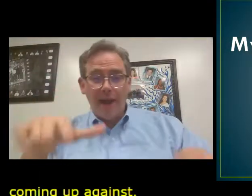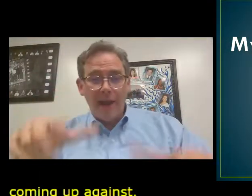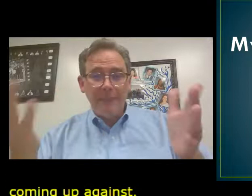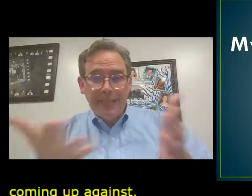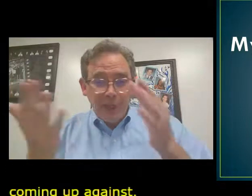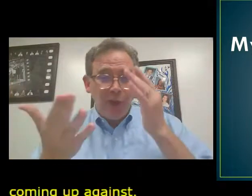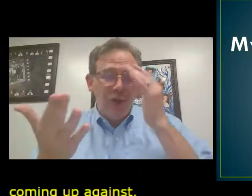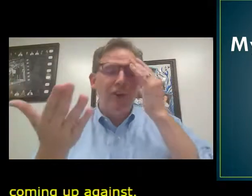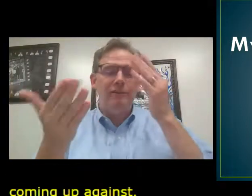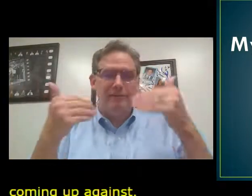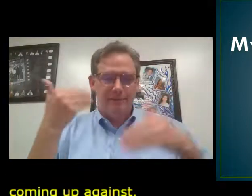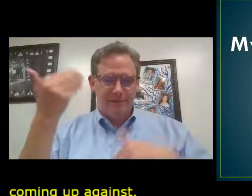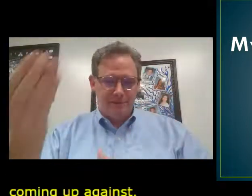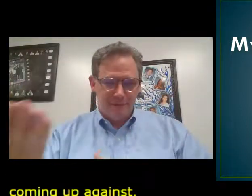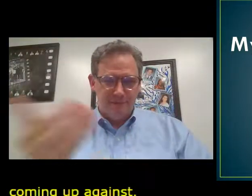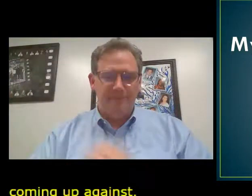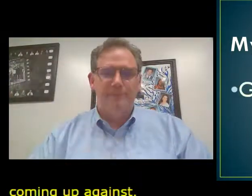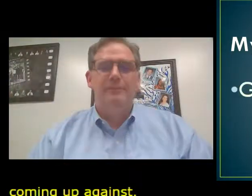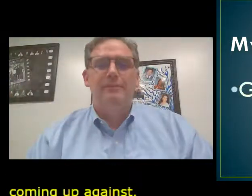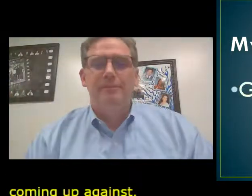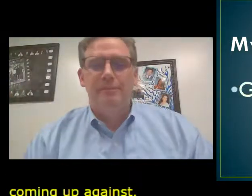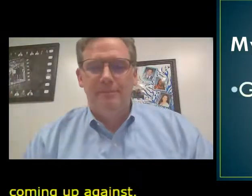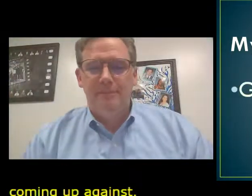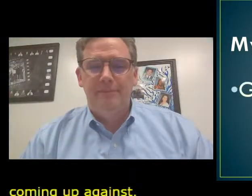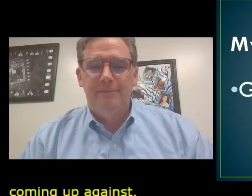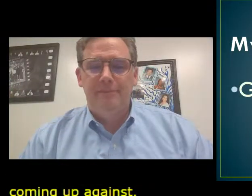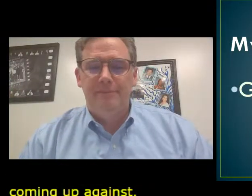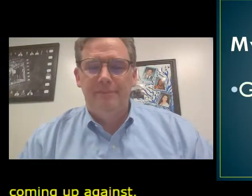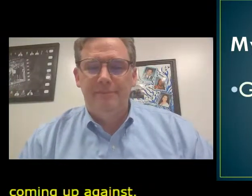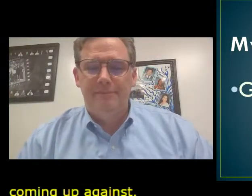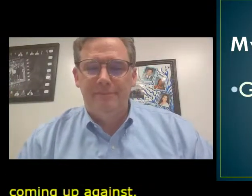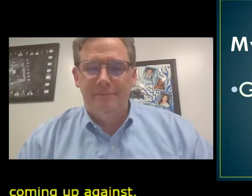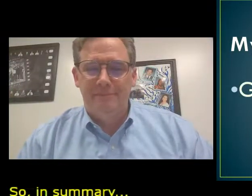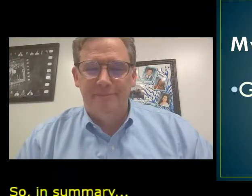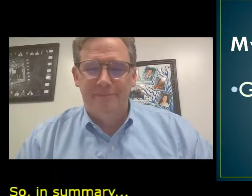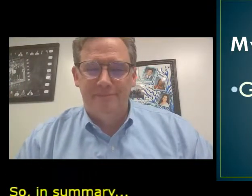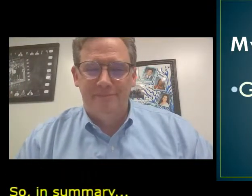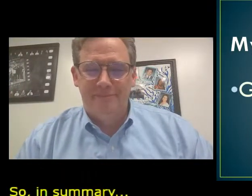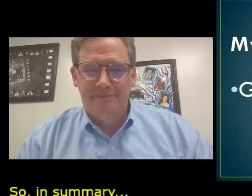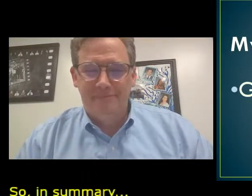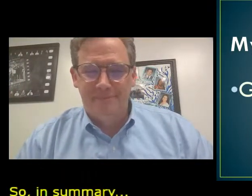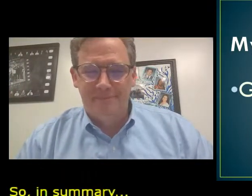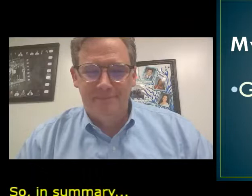my hope, my reason, my dream, the whole reason I'm here